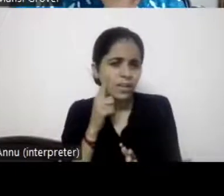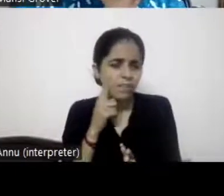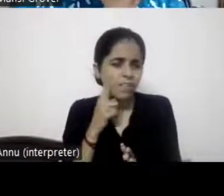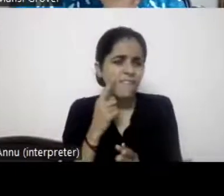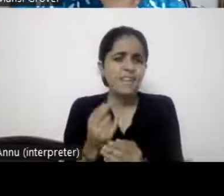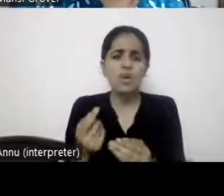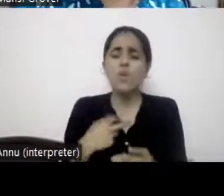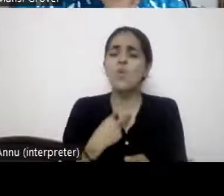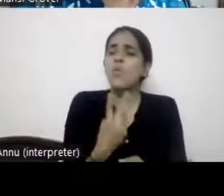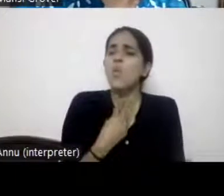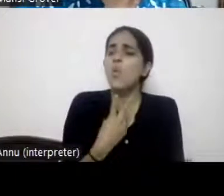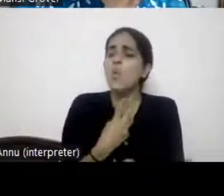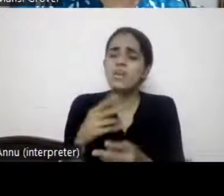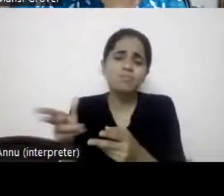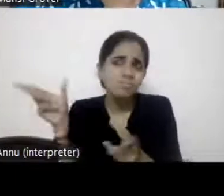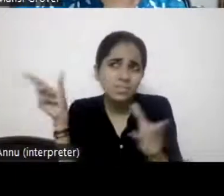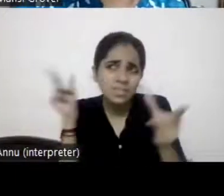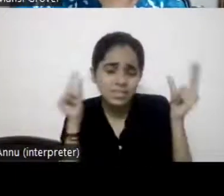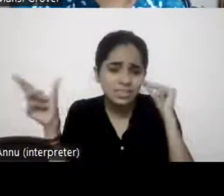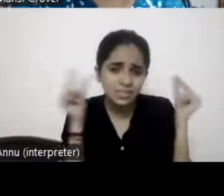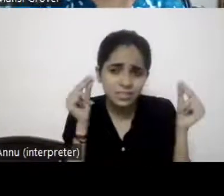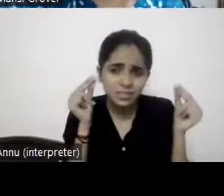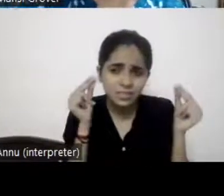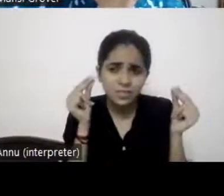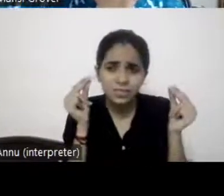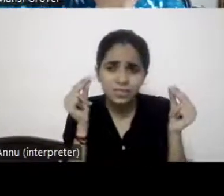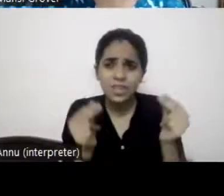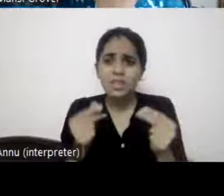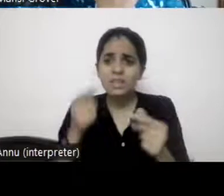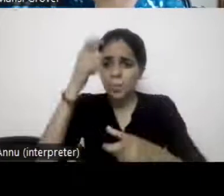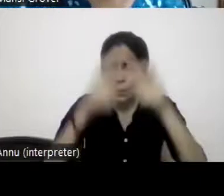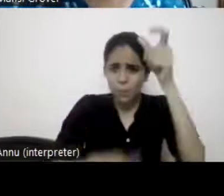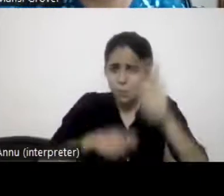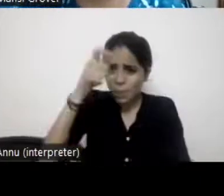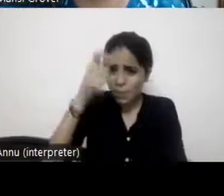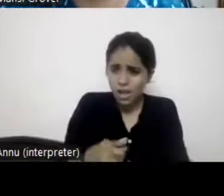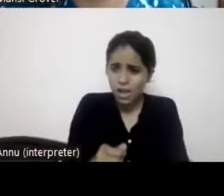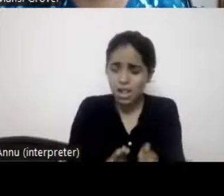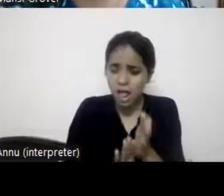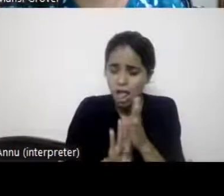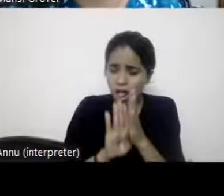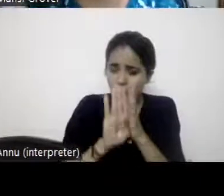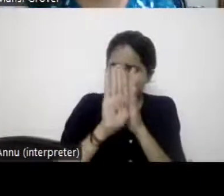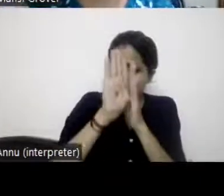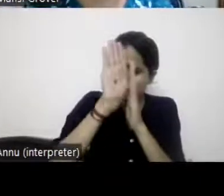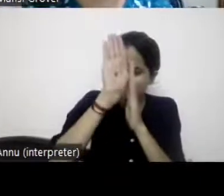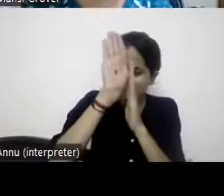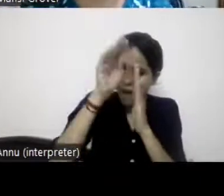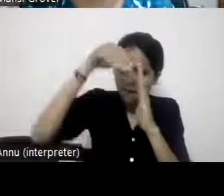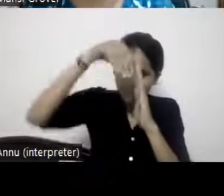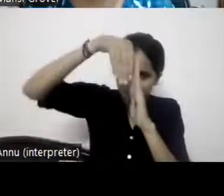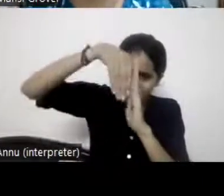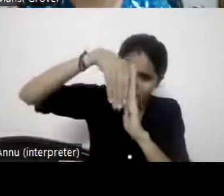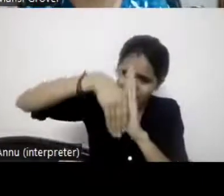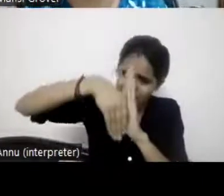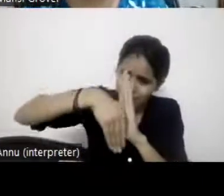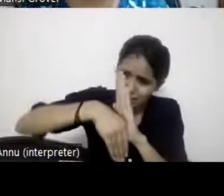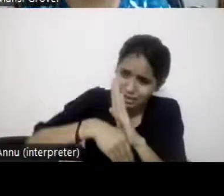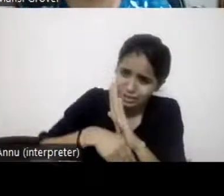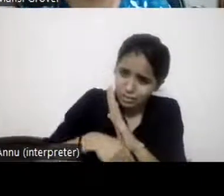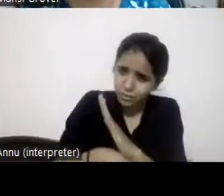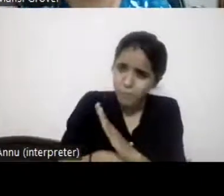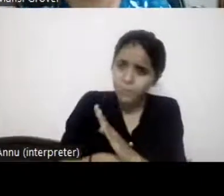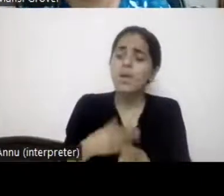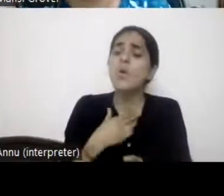effortless and liquid, too high-pitched for human voices, too low for birds. The consonants are not generally